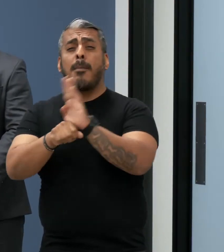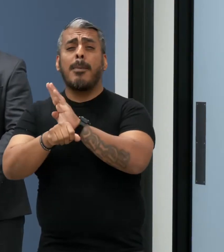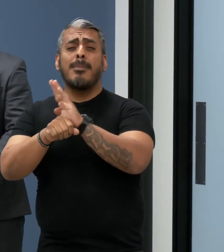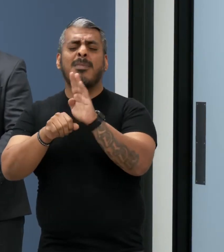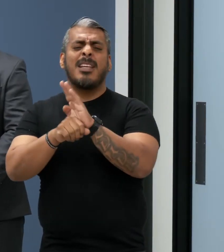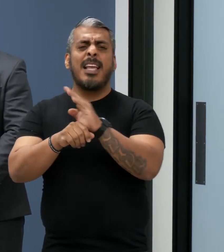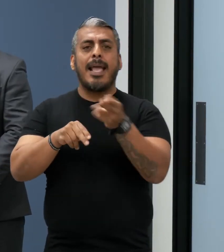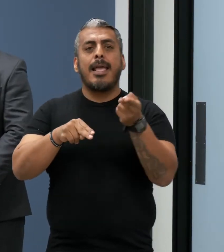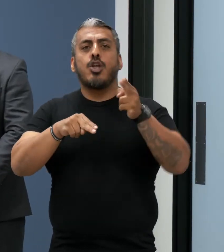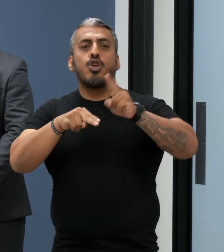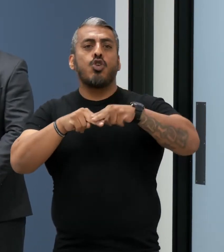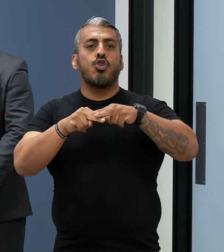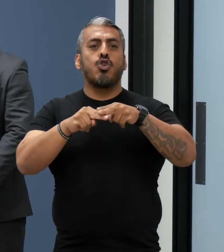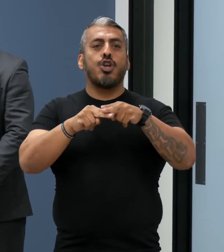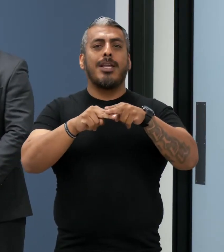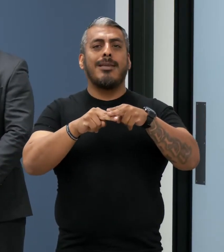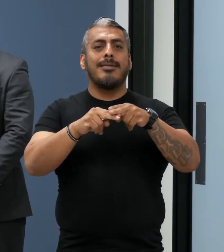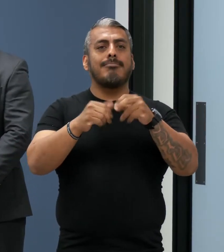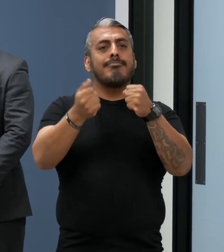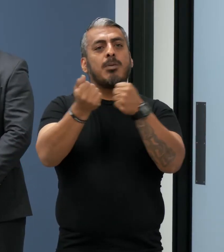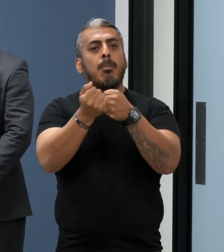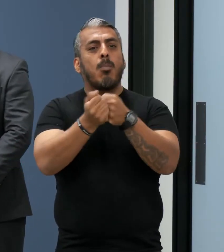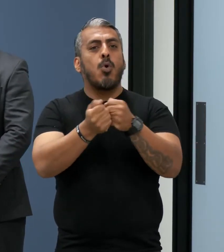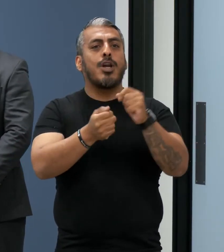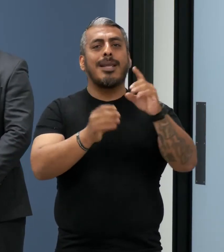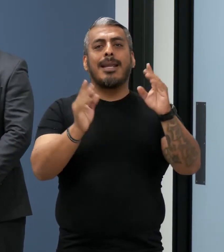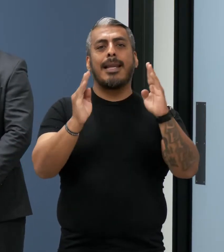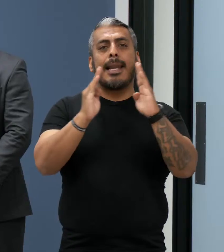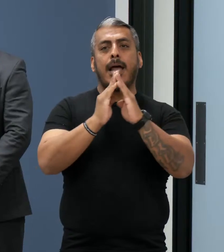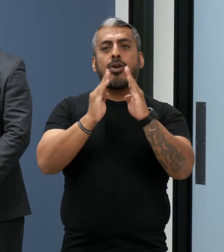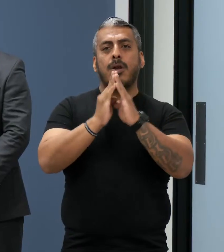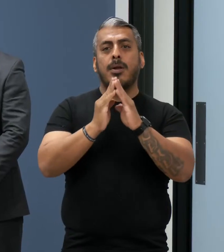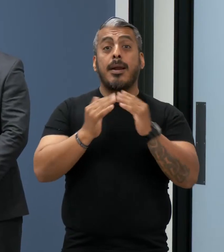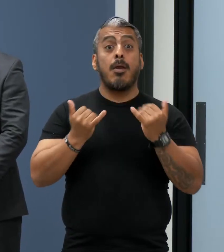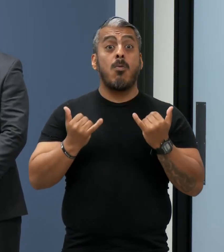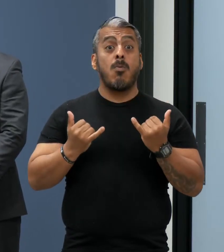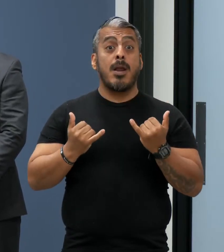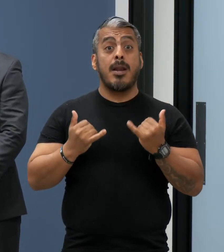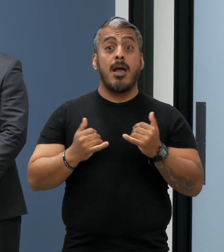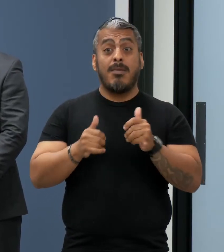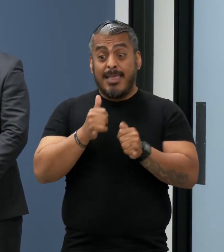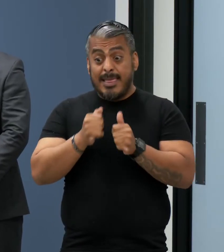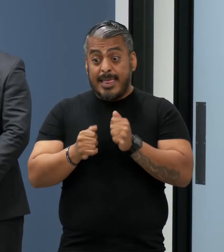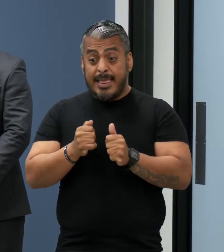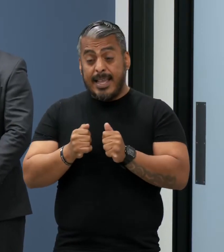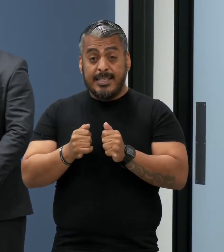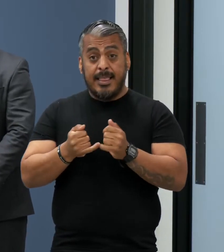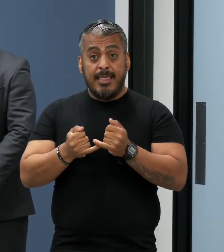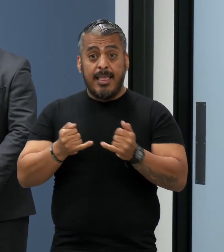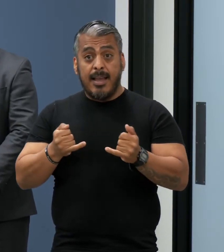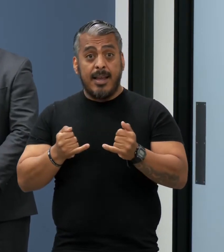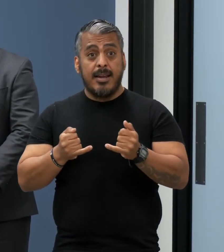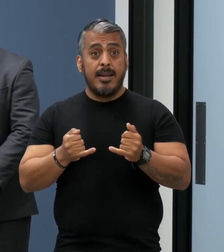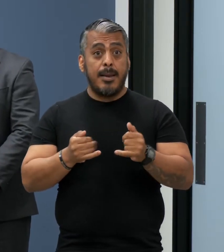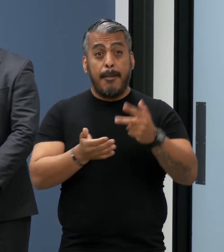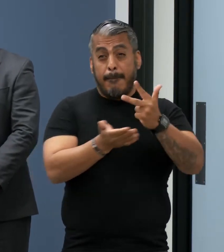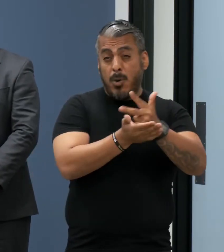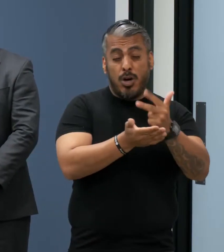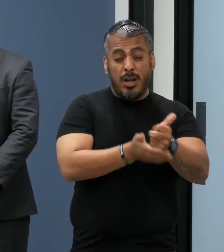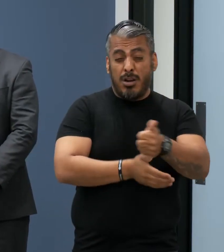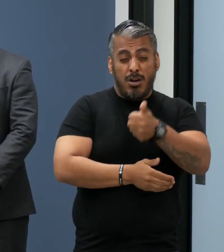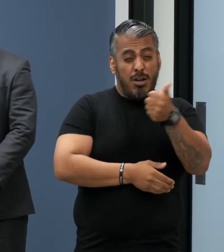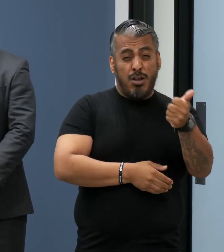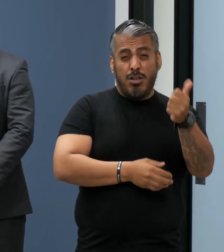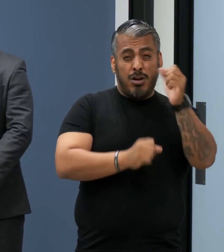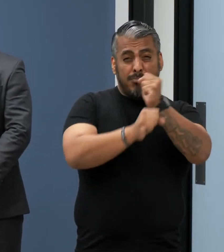and increased outreach downtown. The MAC text line, our safe parking, and other initiatives